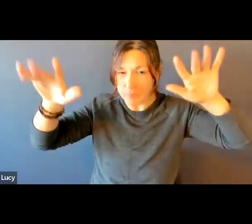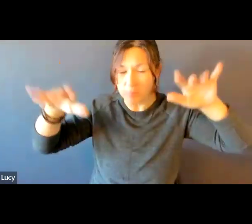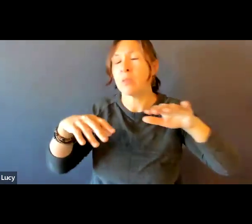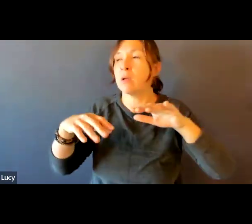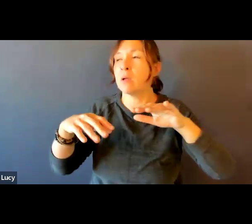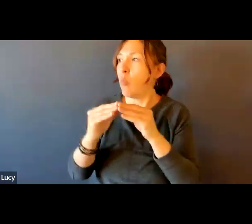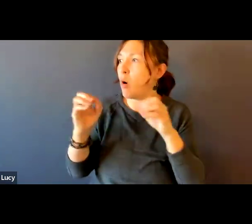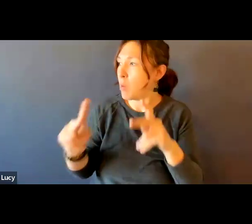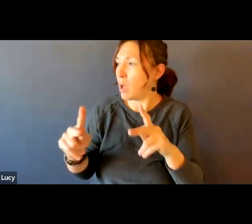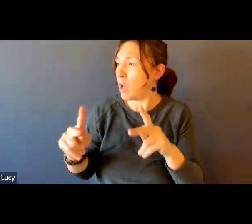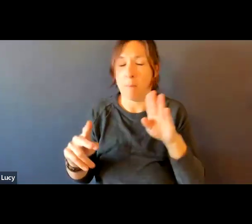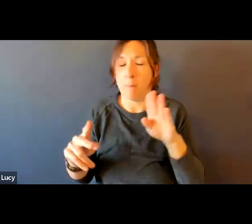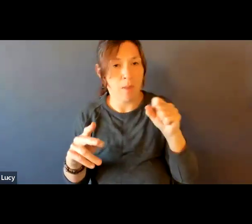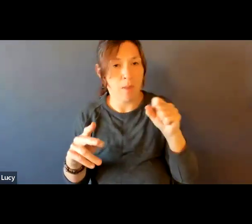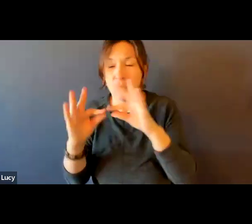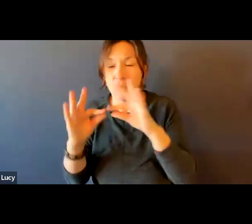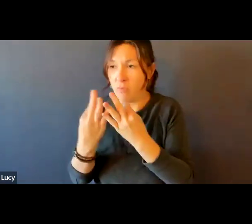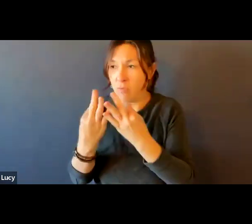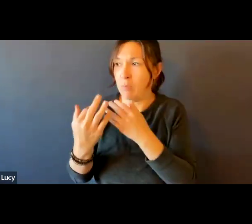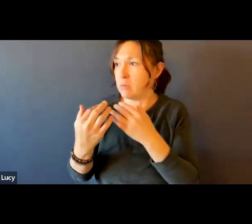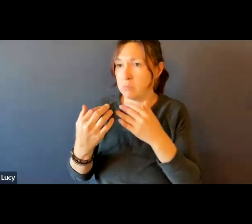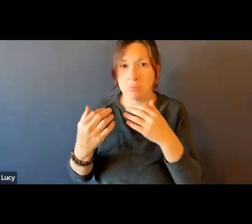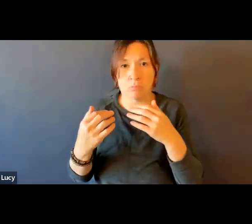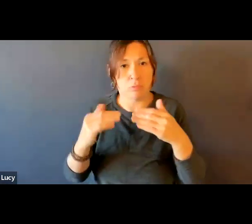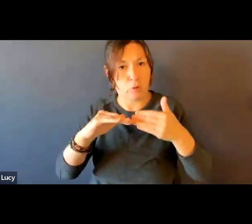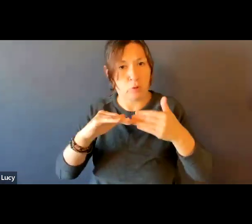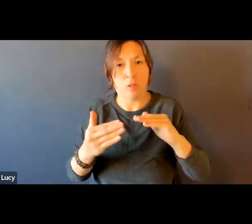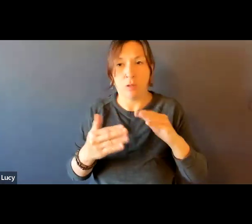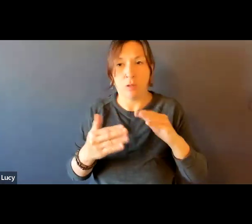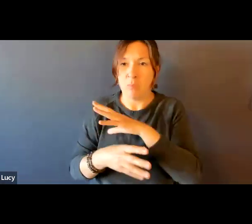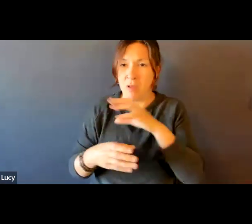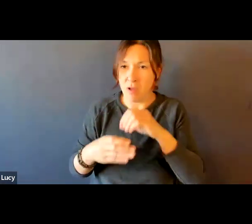and community members to be part of a fleet electrification planning.